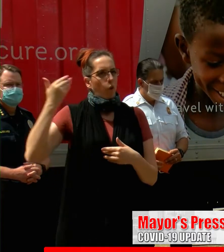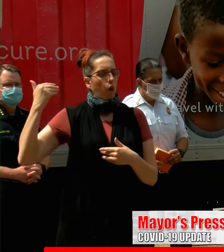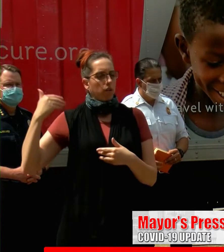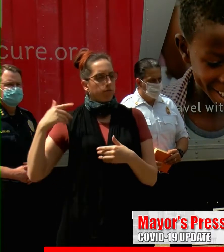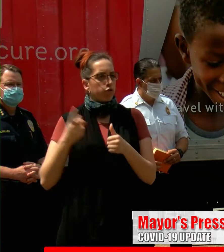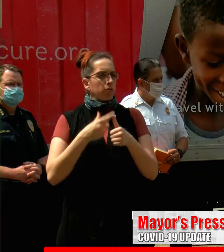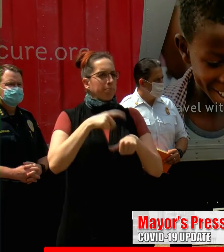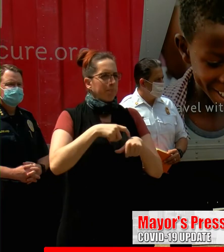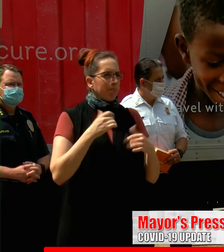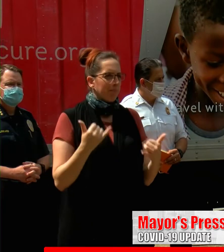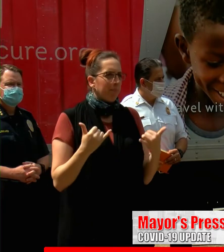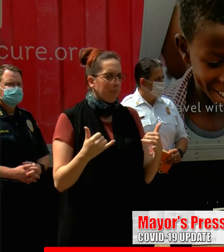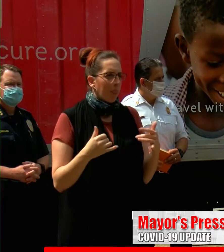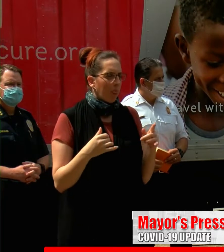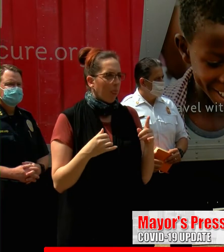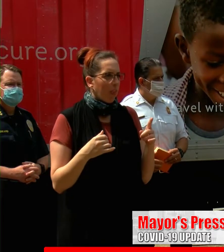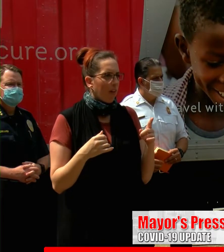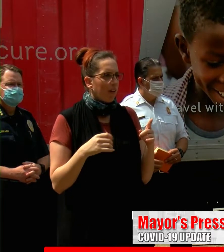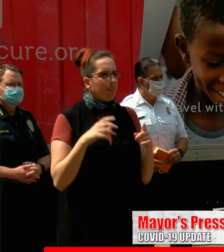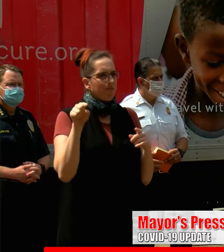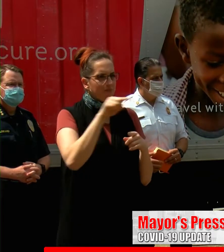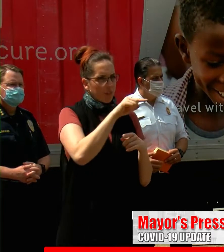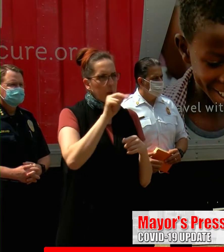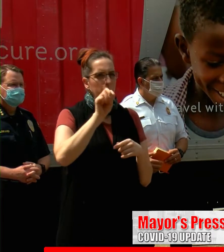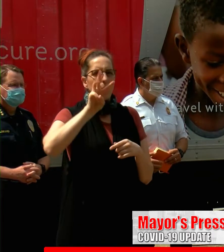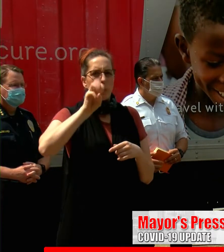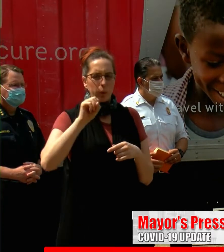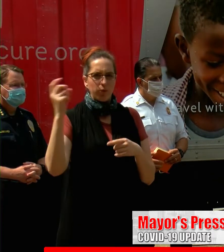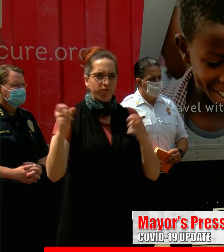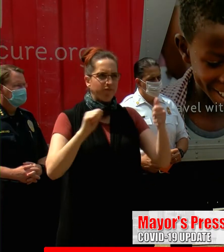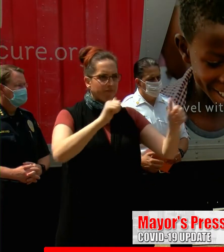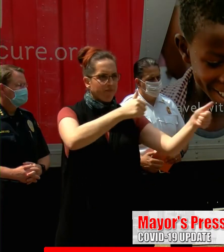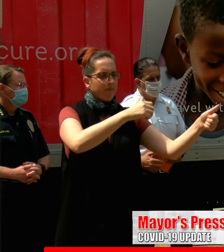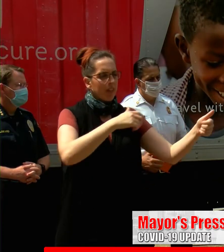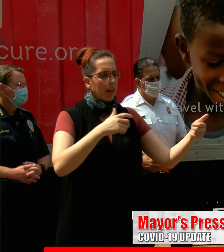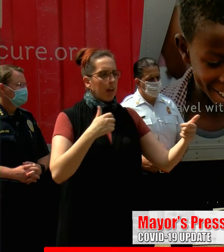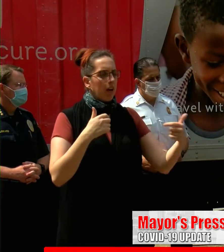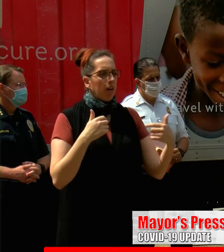let me, for those in the media, I got a few copies.